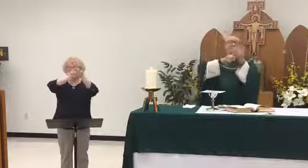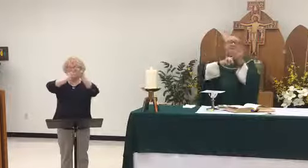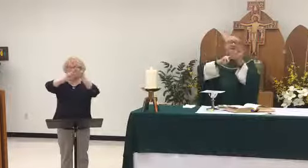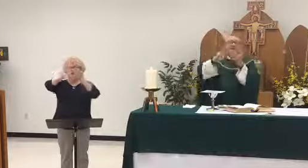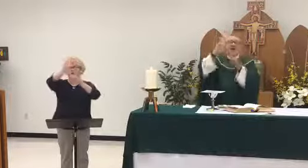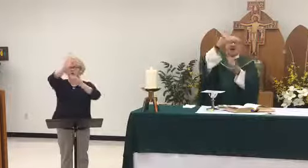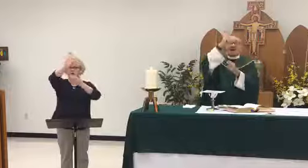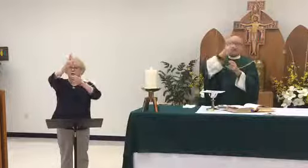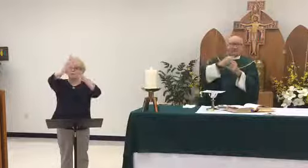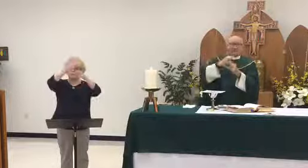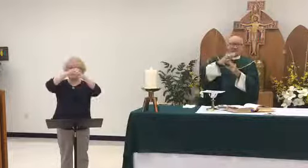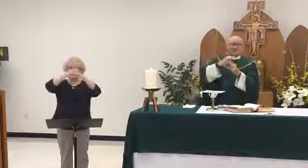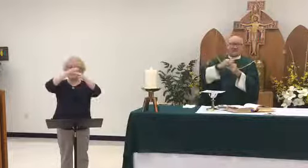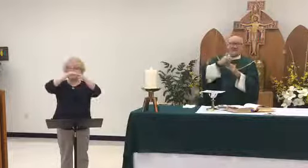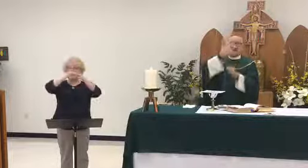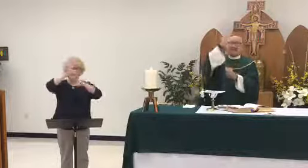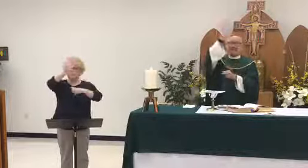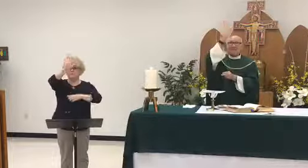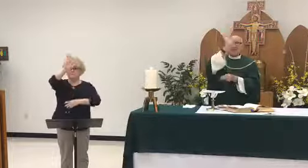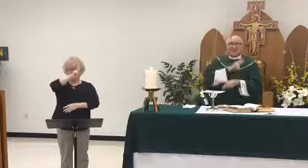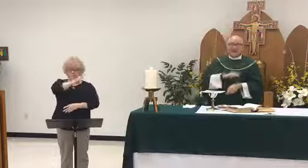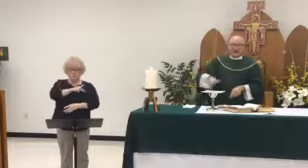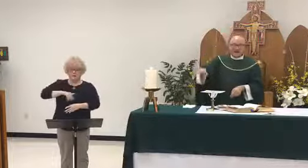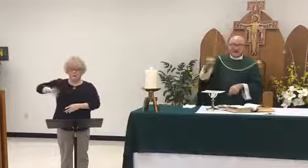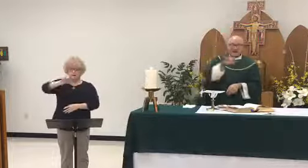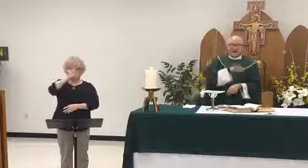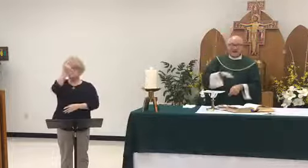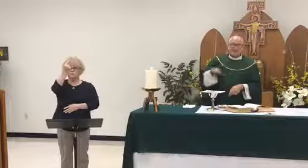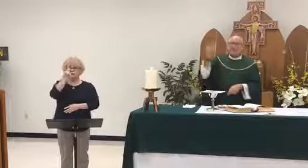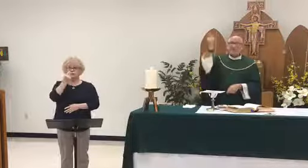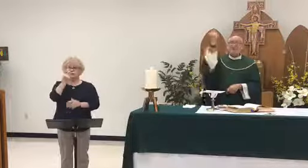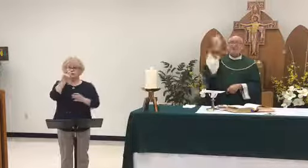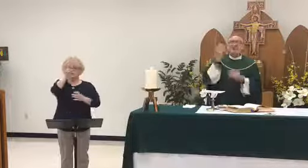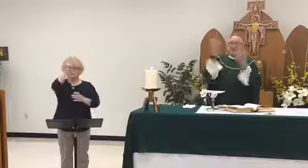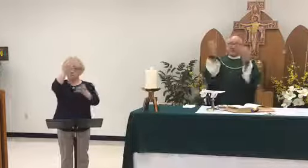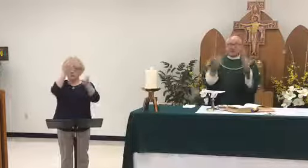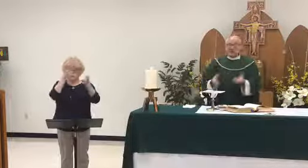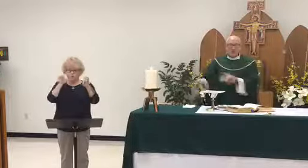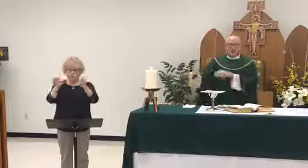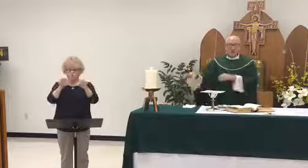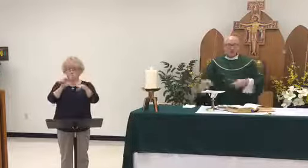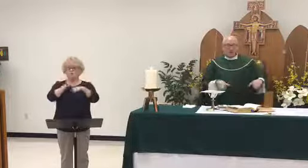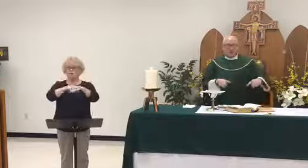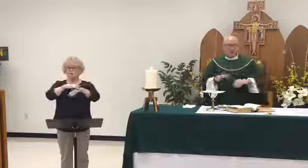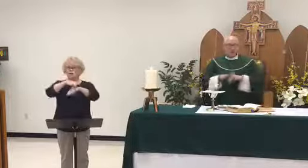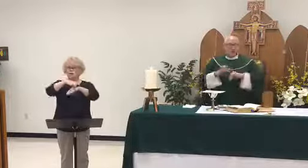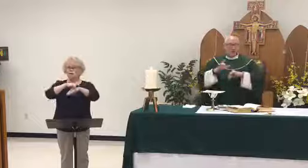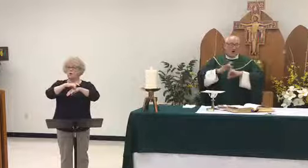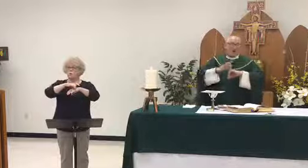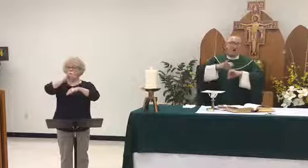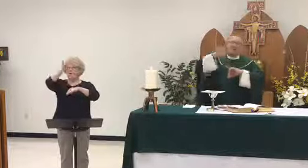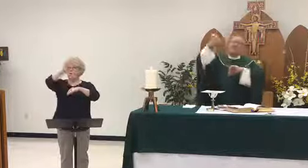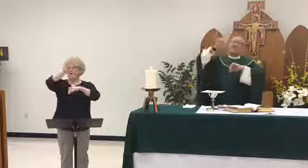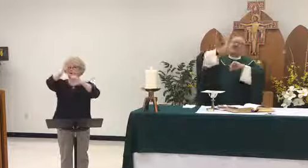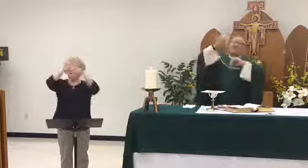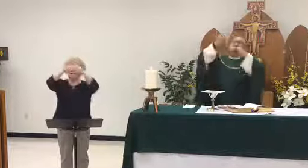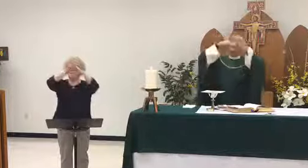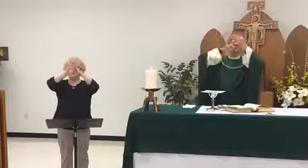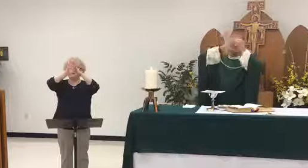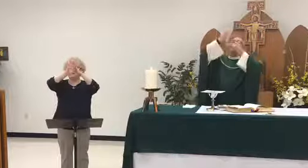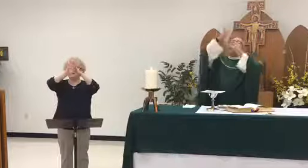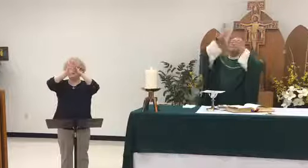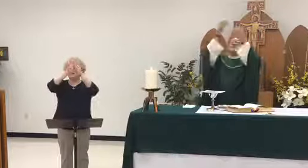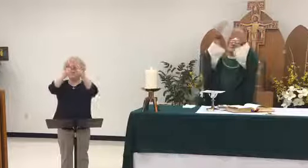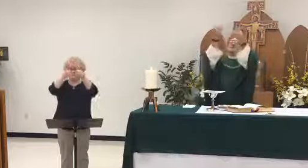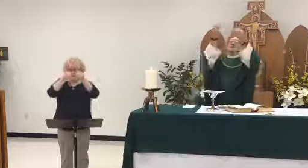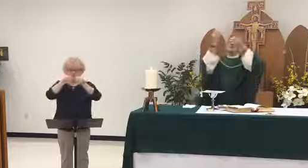in heaven, hallowed be thy name. Thy kingdom come, thy will be done, on earth as it